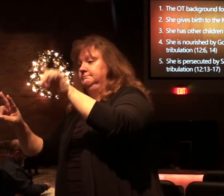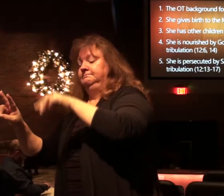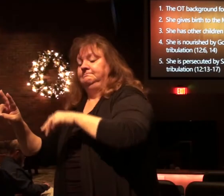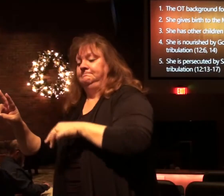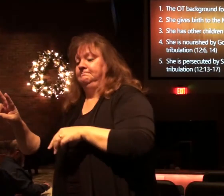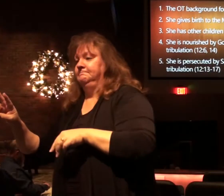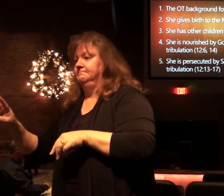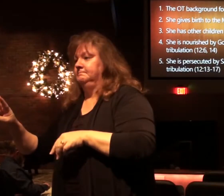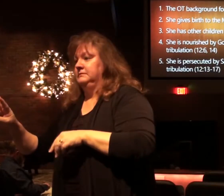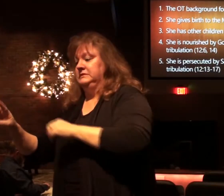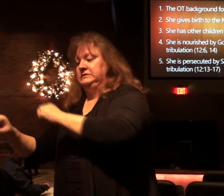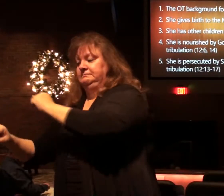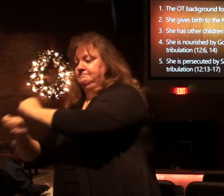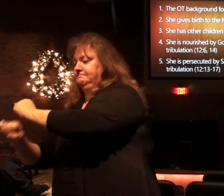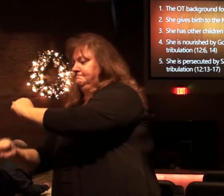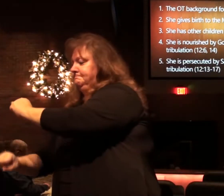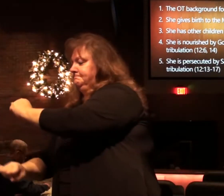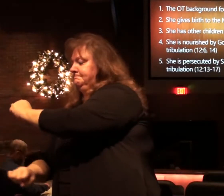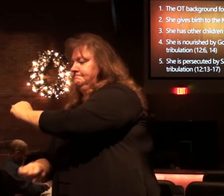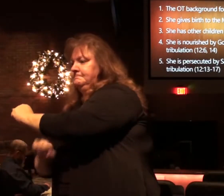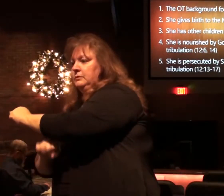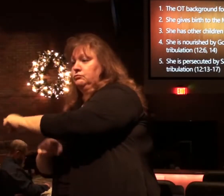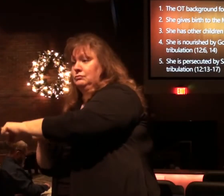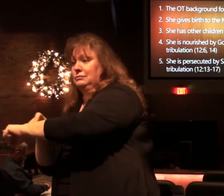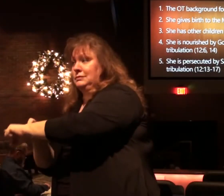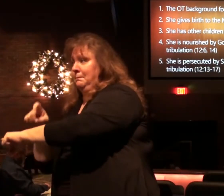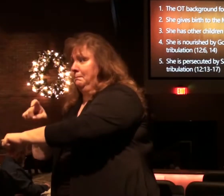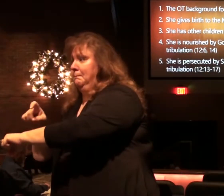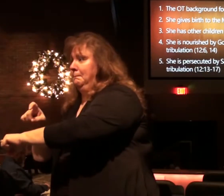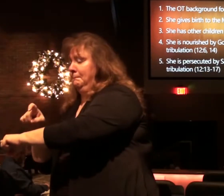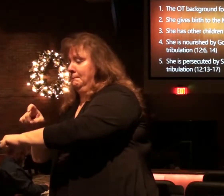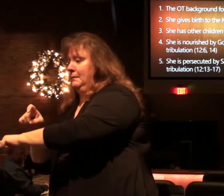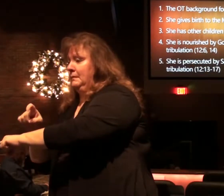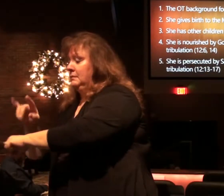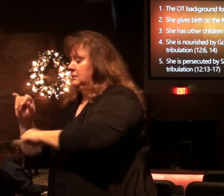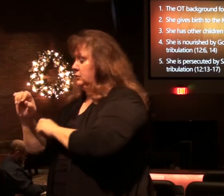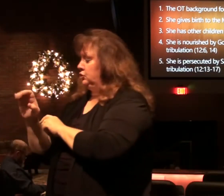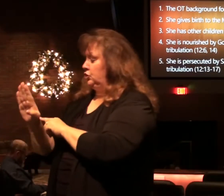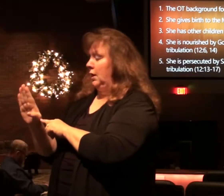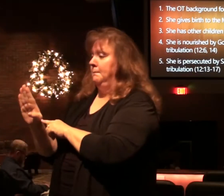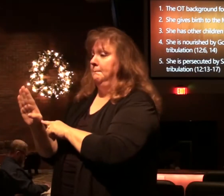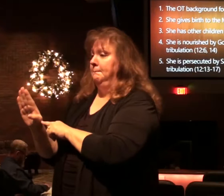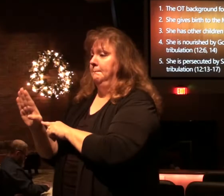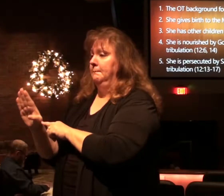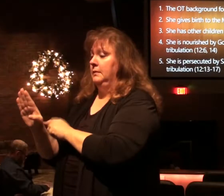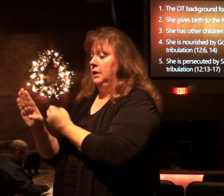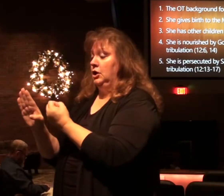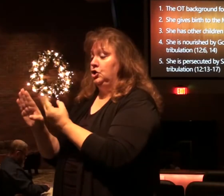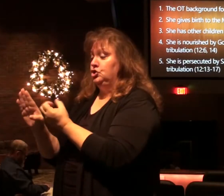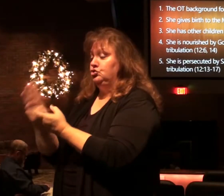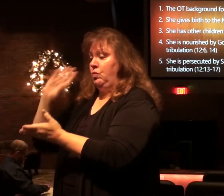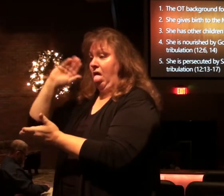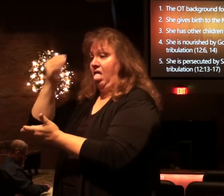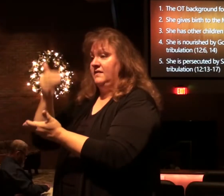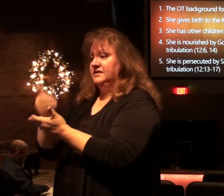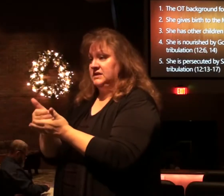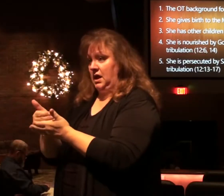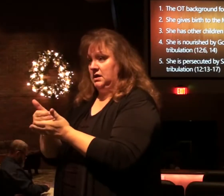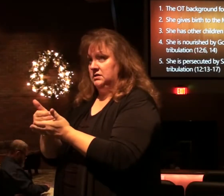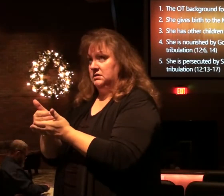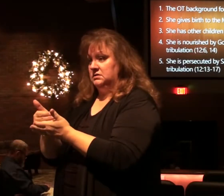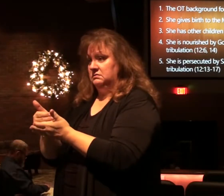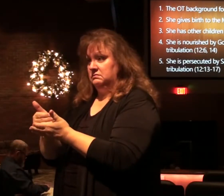very foundational time when you have Jacob and his 12 sons